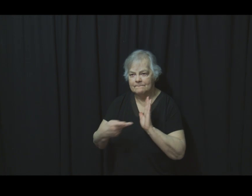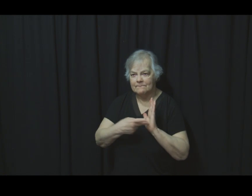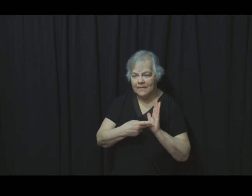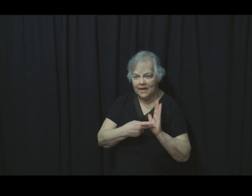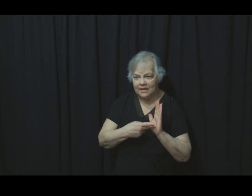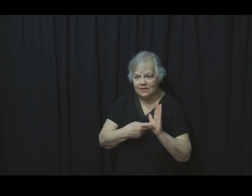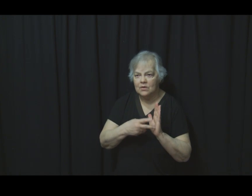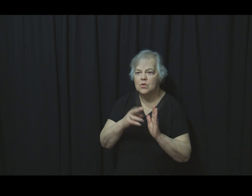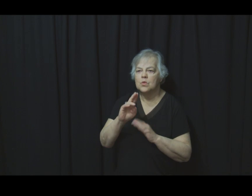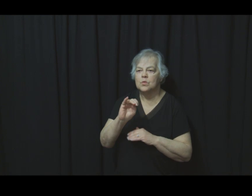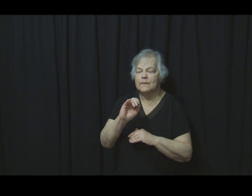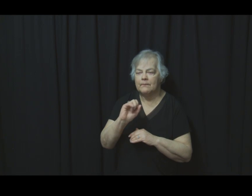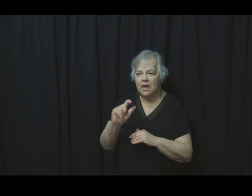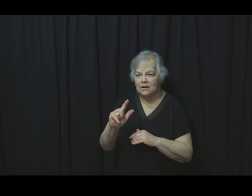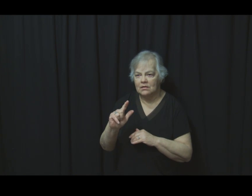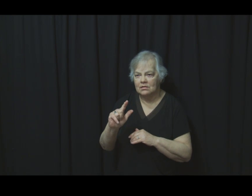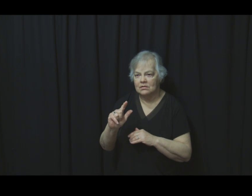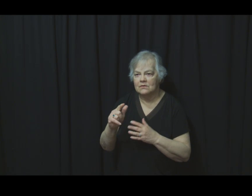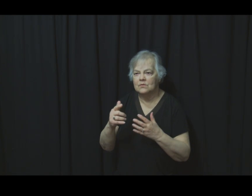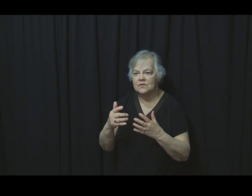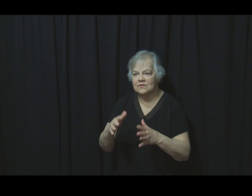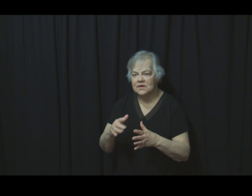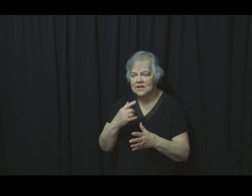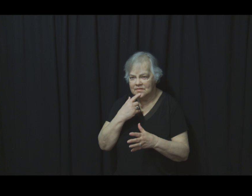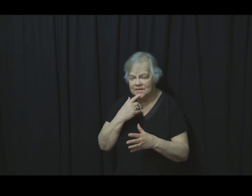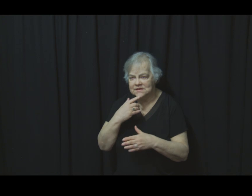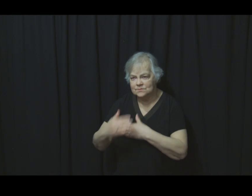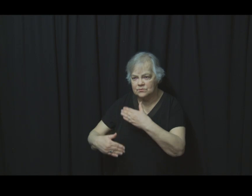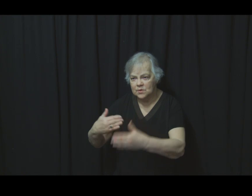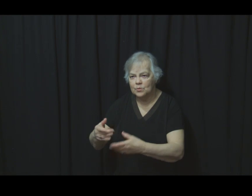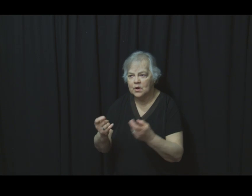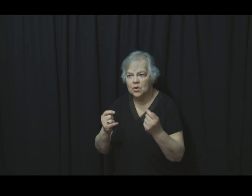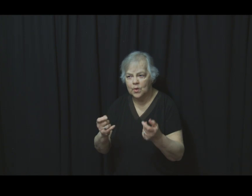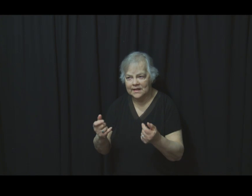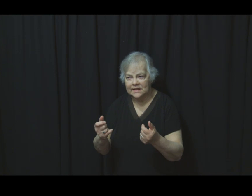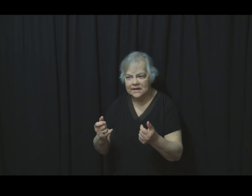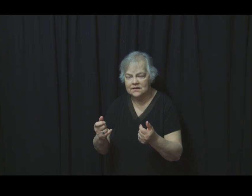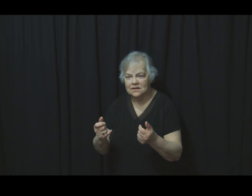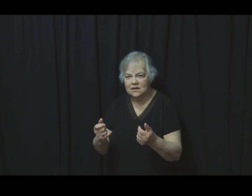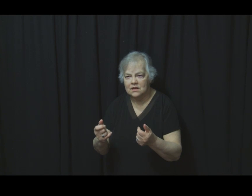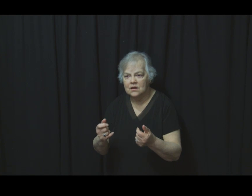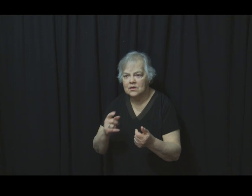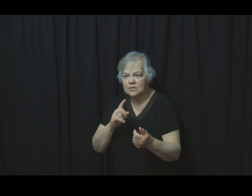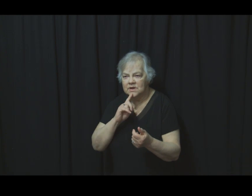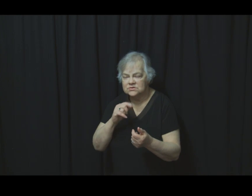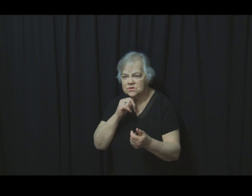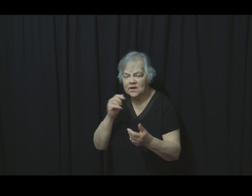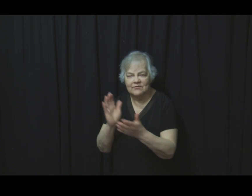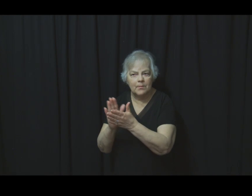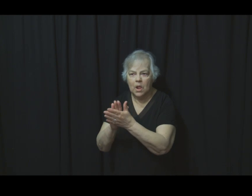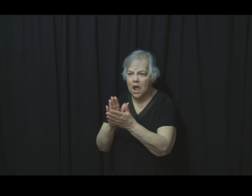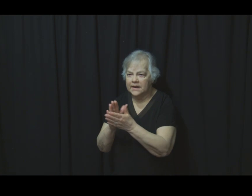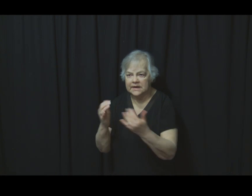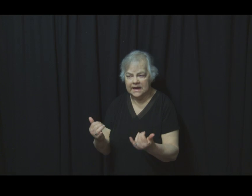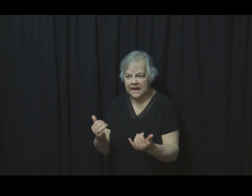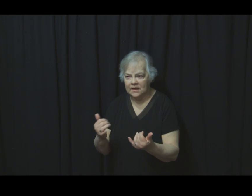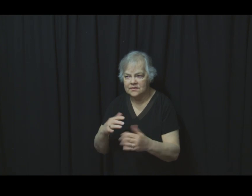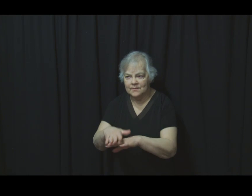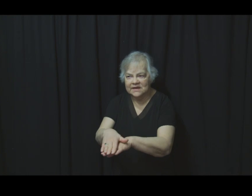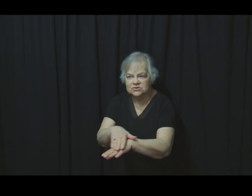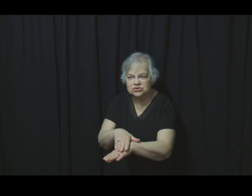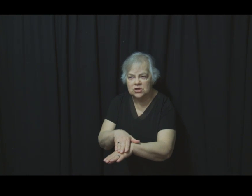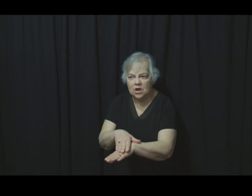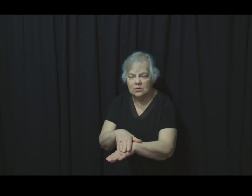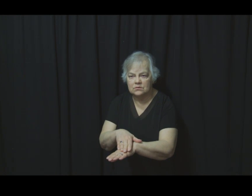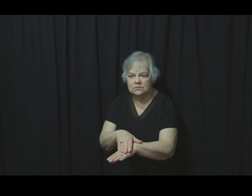that. Things are going to start moving a little more quickly now, so at this point in particular, I want to make sure we don't have applauding or anything else going on that slows it down.